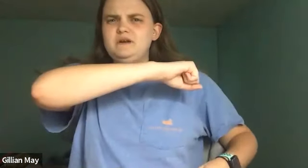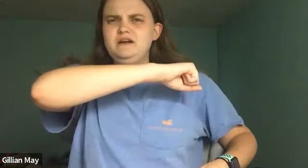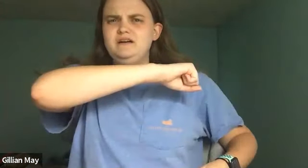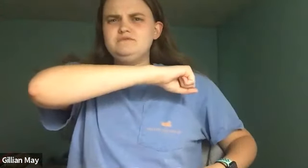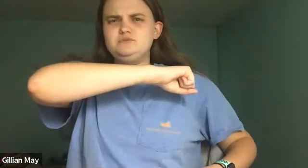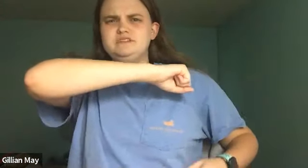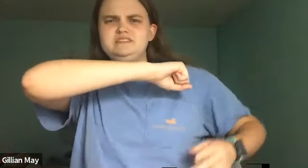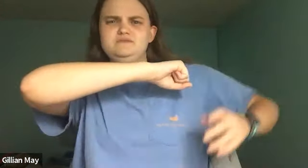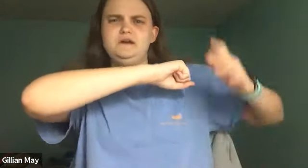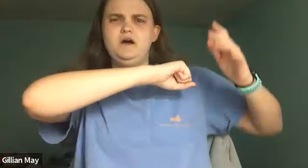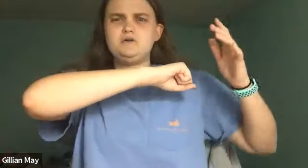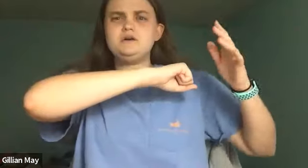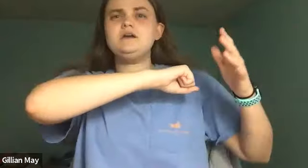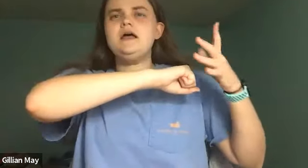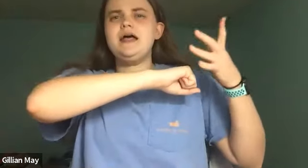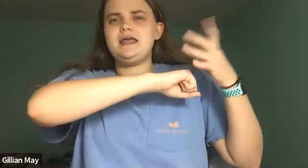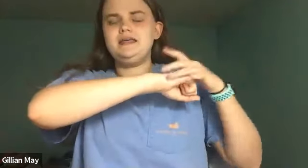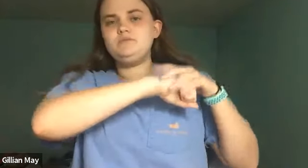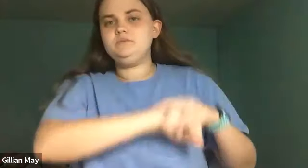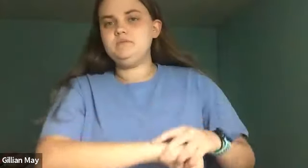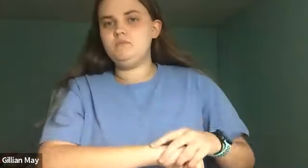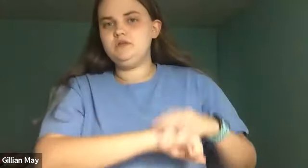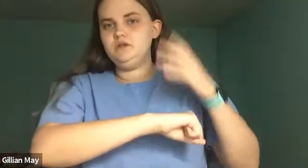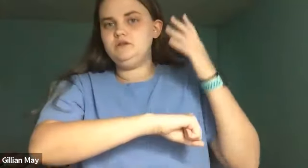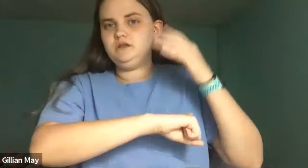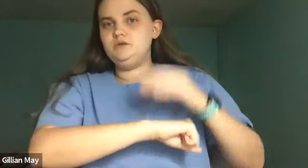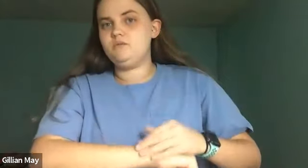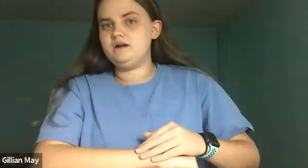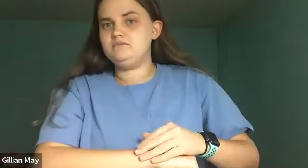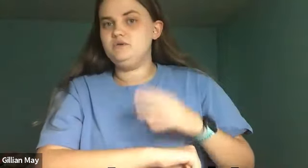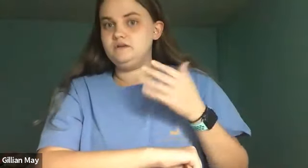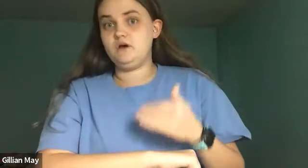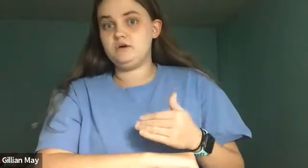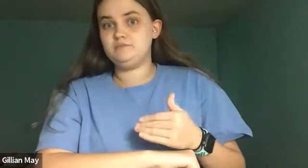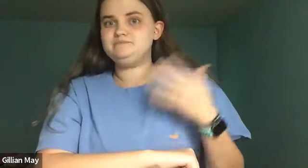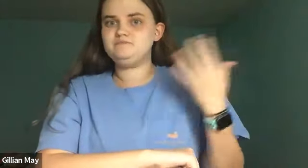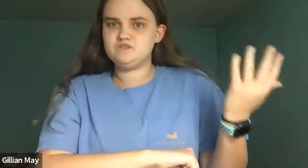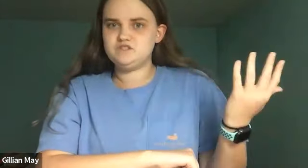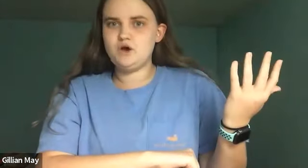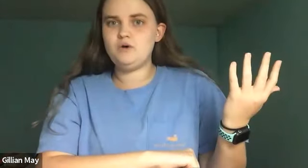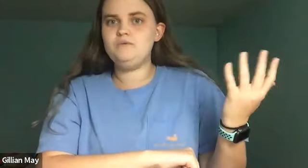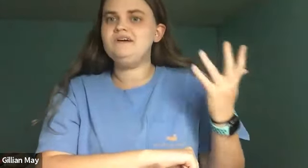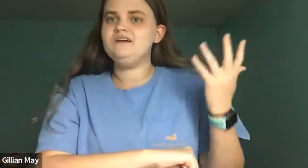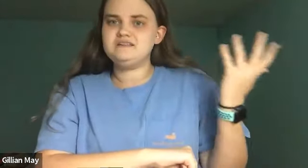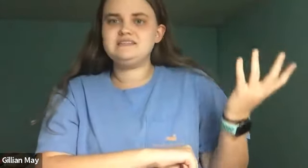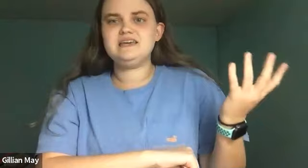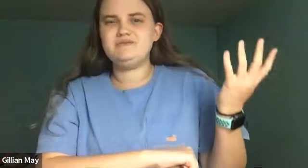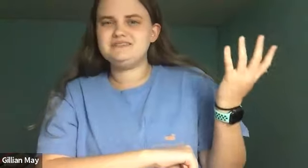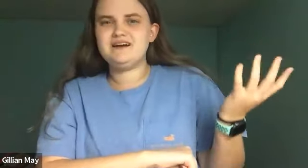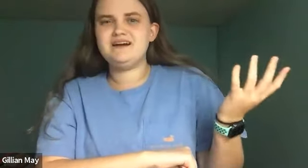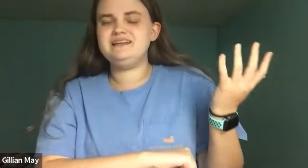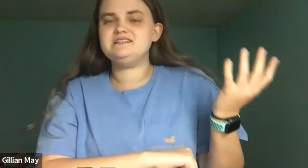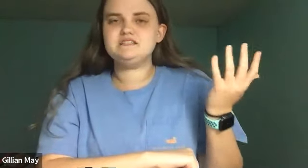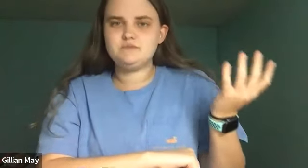very uncomfortable, this is very awkward, it would be, you would want to move it lower. So, because again, with sign, it's not supposed